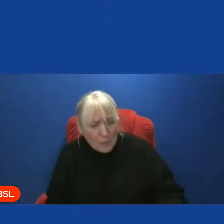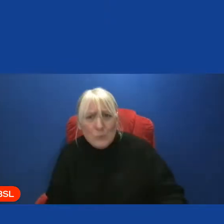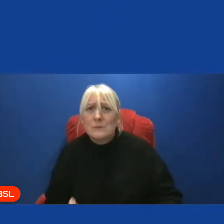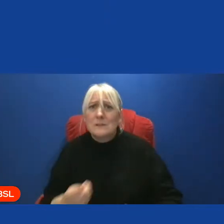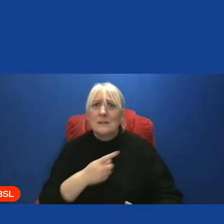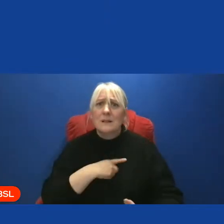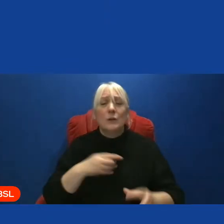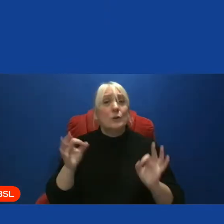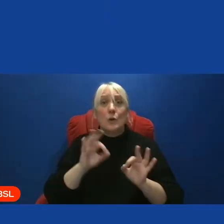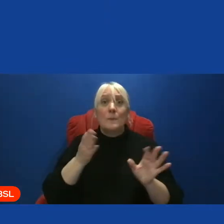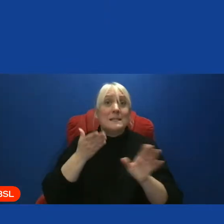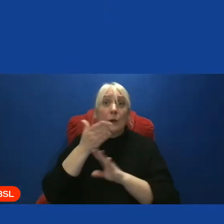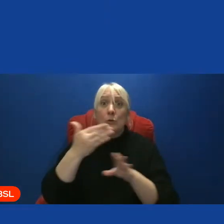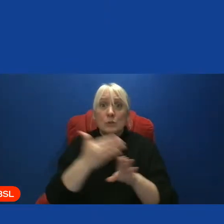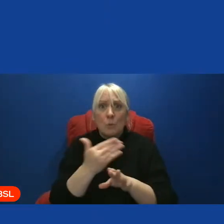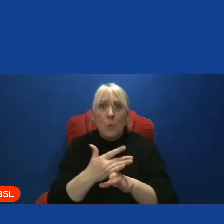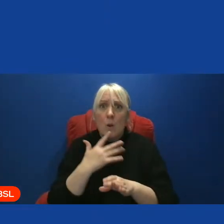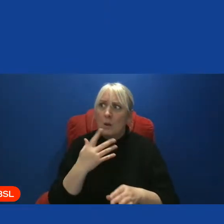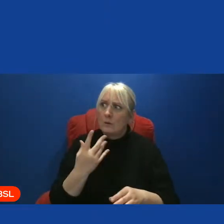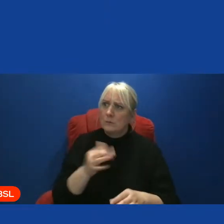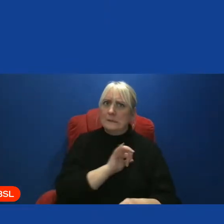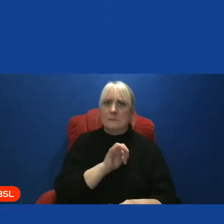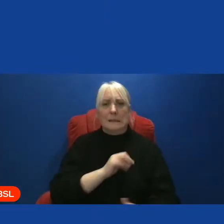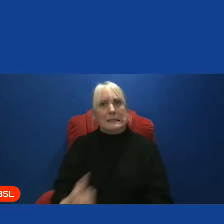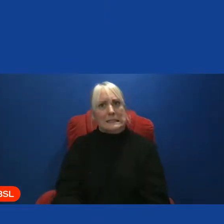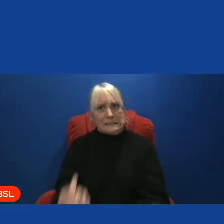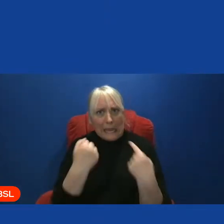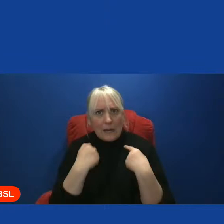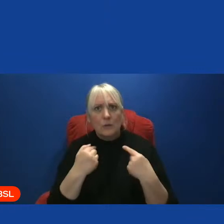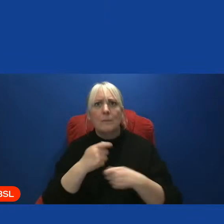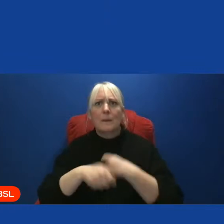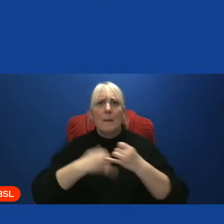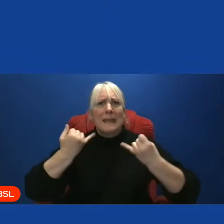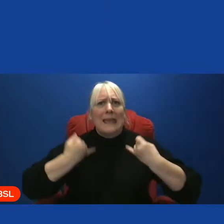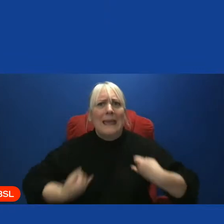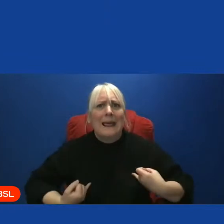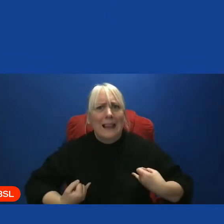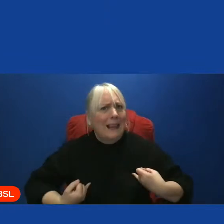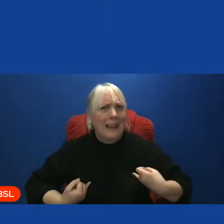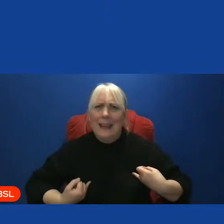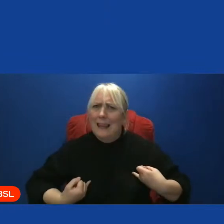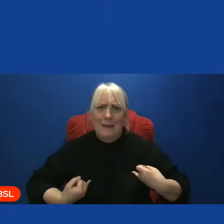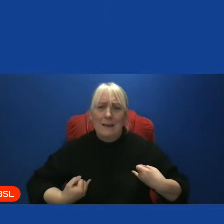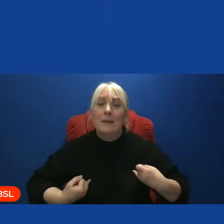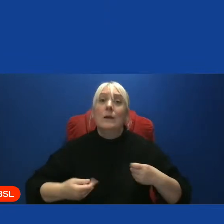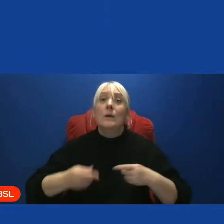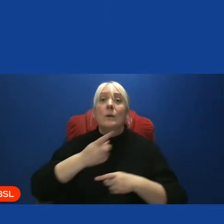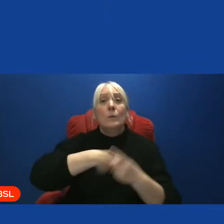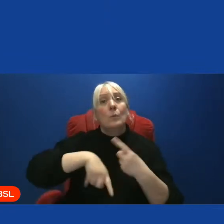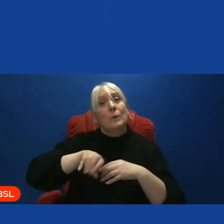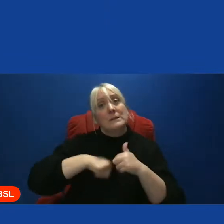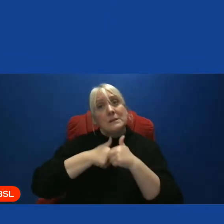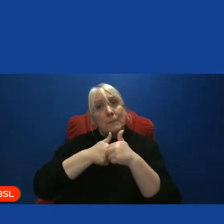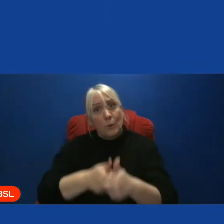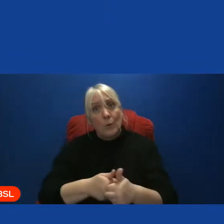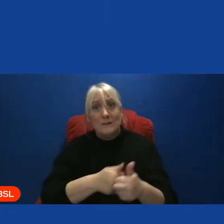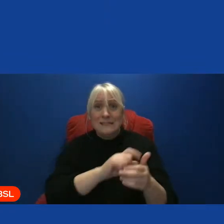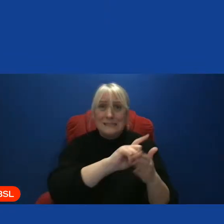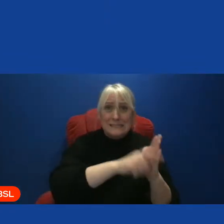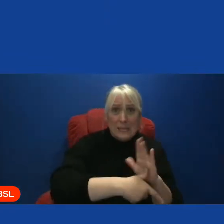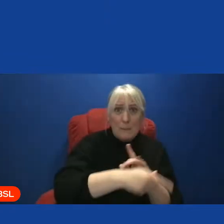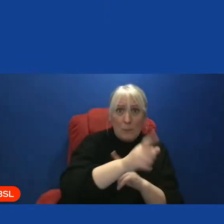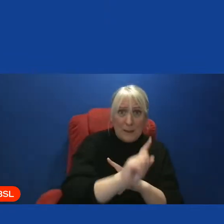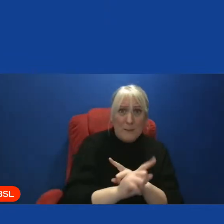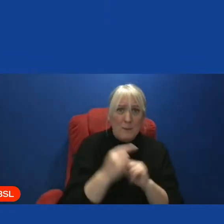goes to work to be attacked or end up ill as a result of it. So we do stand not only in solidarity with the disabled people that are